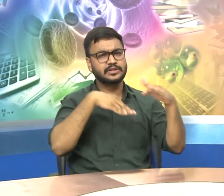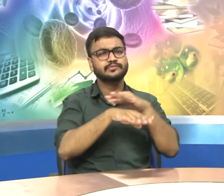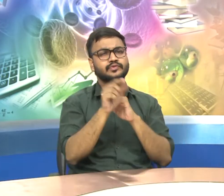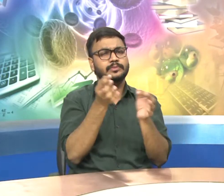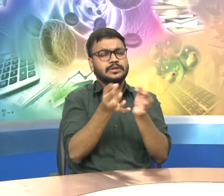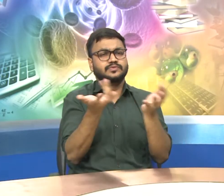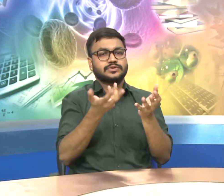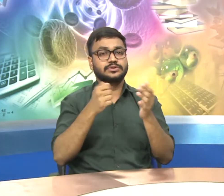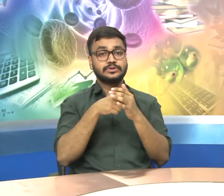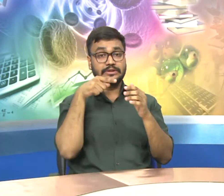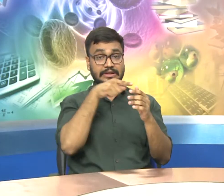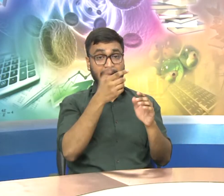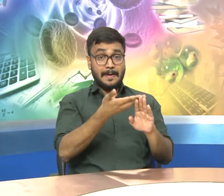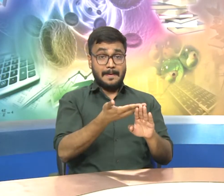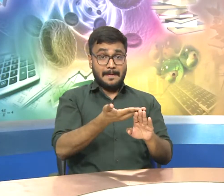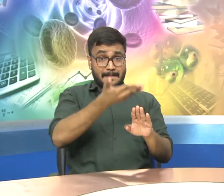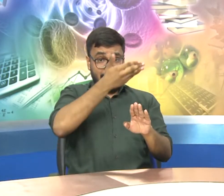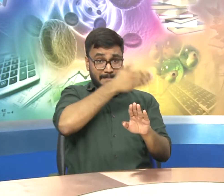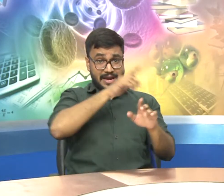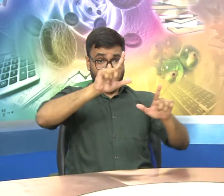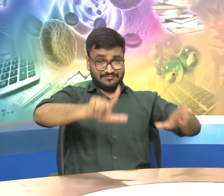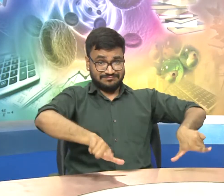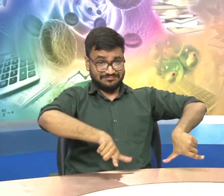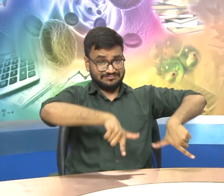Before the Industrial Revolution,